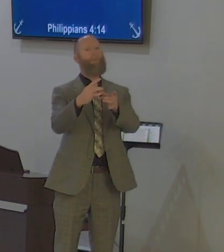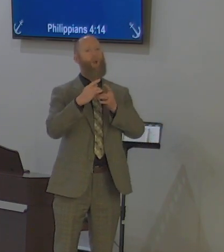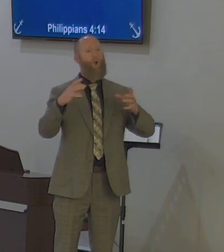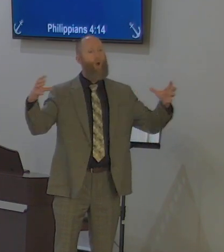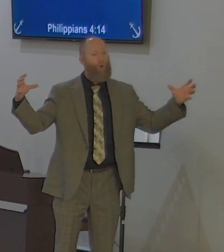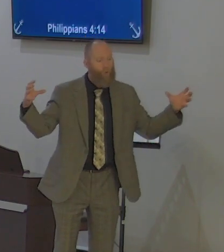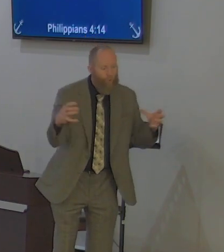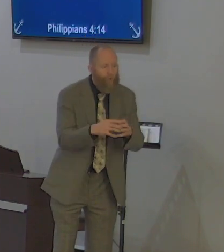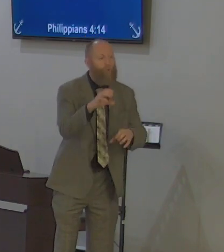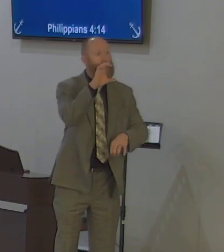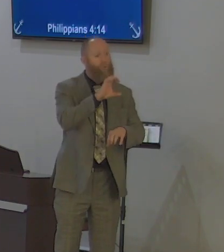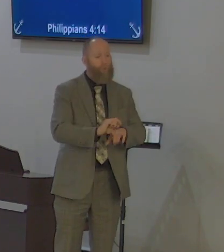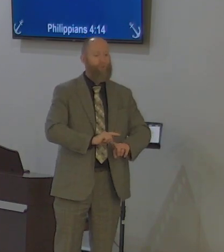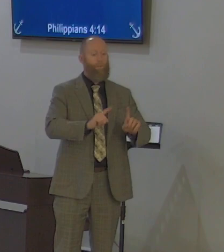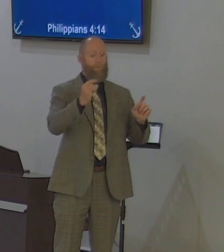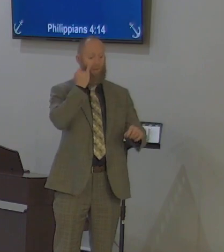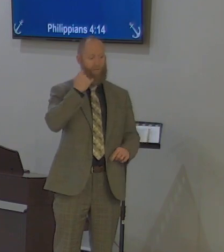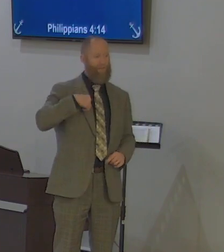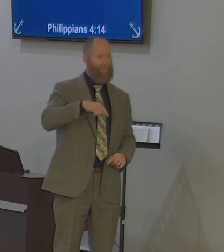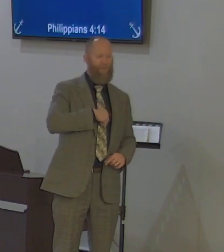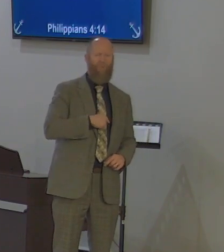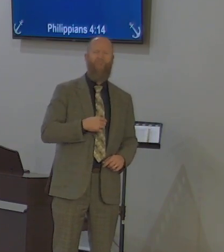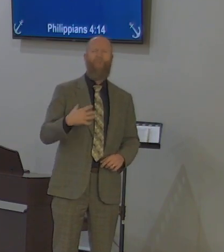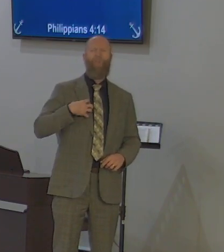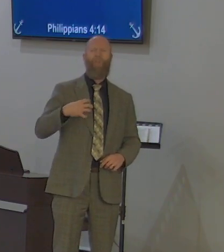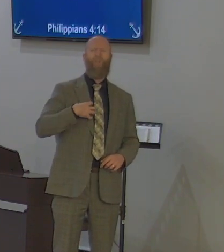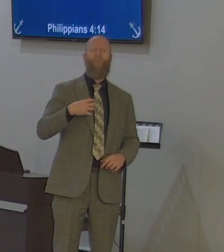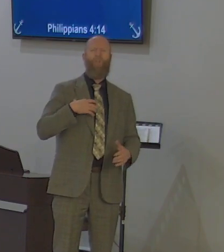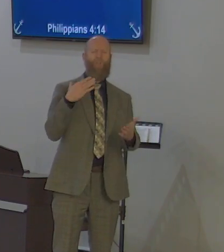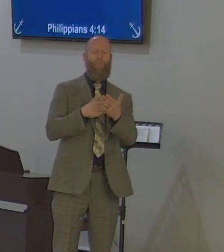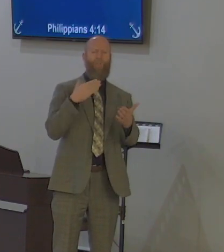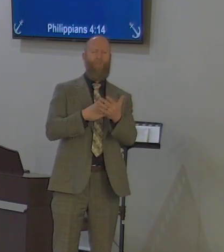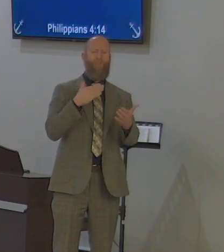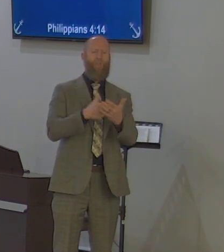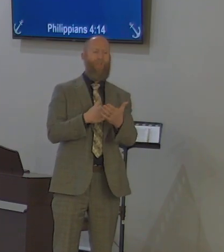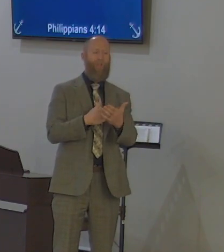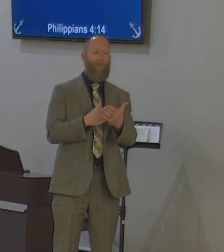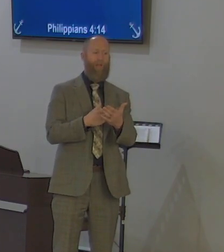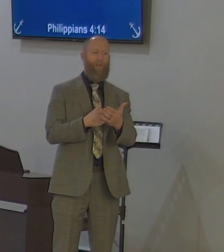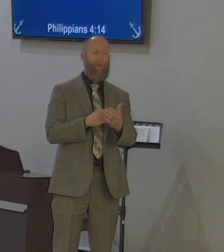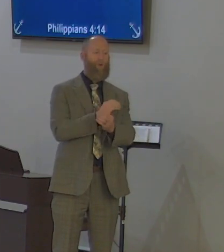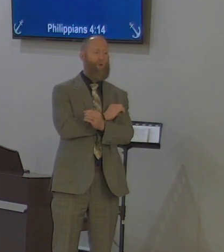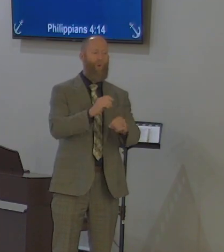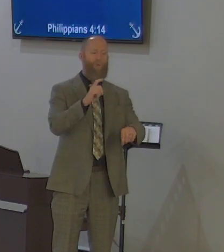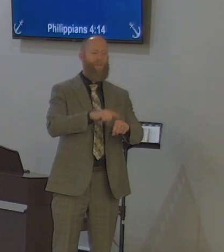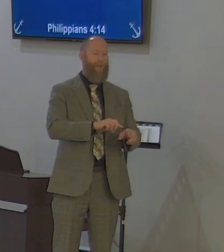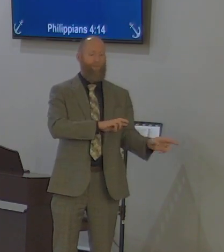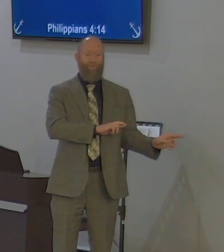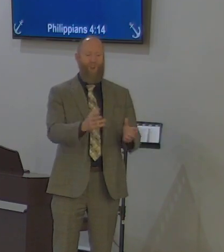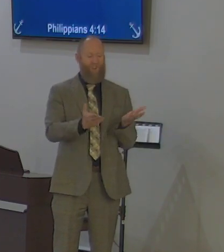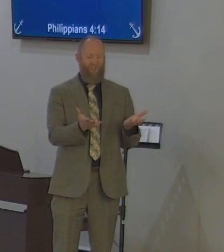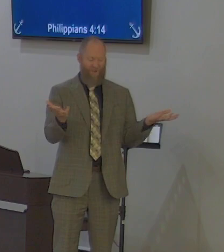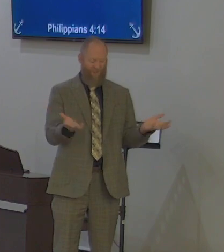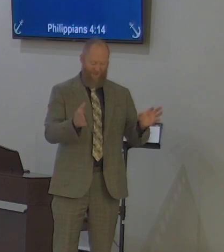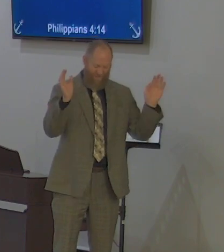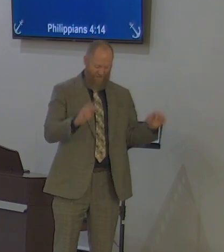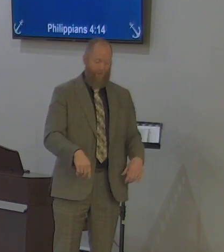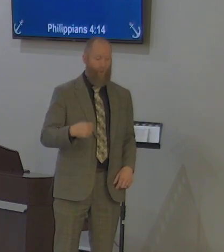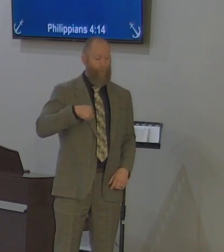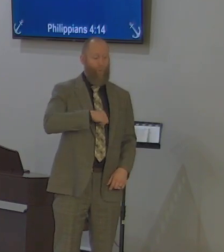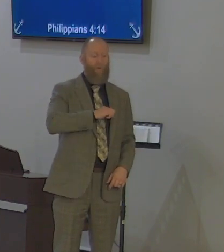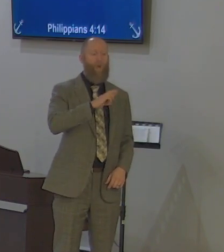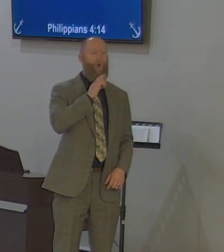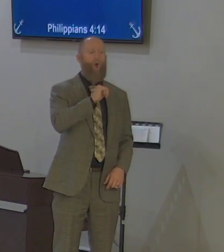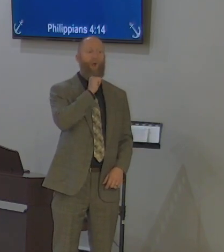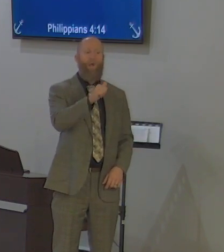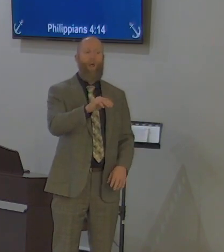so discontented in our life that we're constantly grabbing for more, we don't have time to serve God here, a discontented church shouldn't